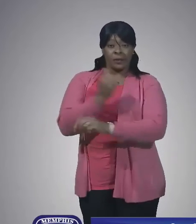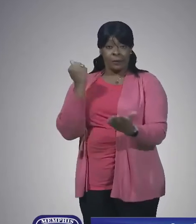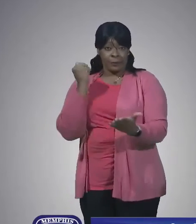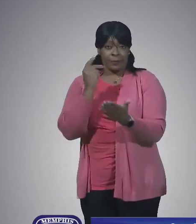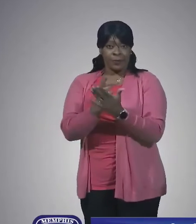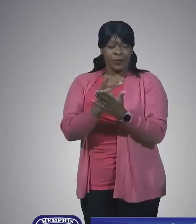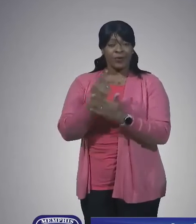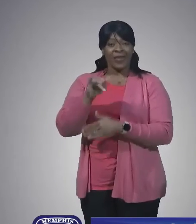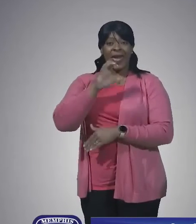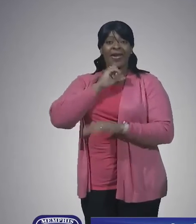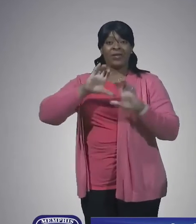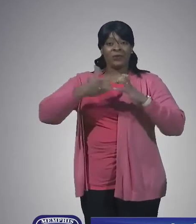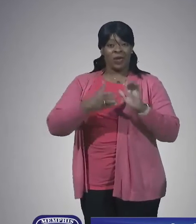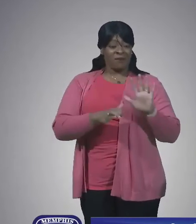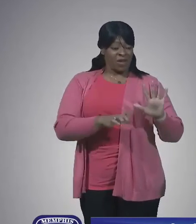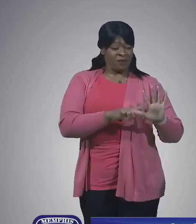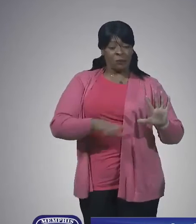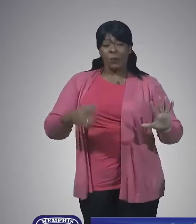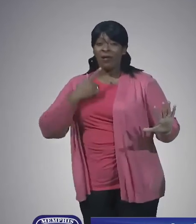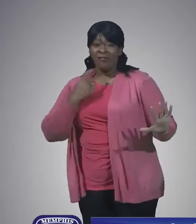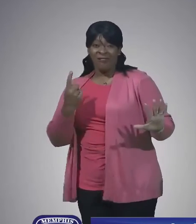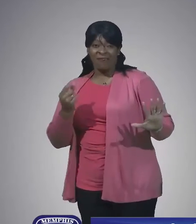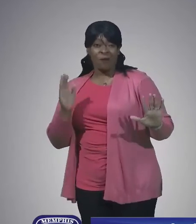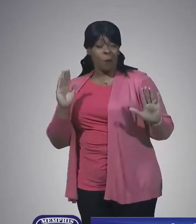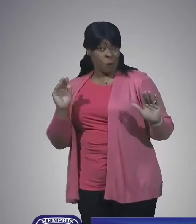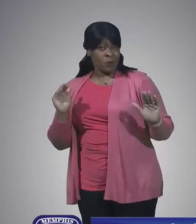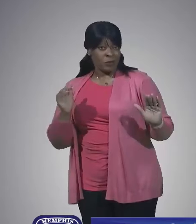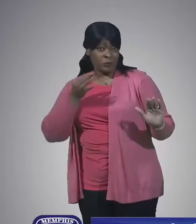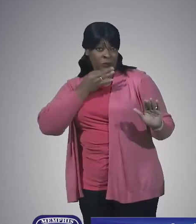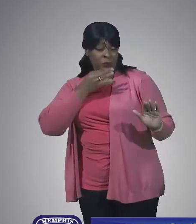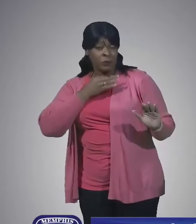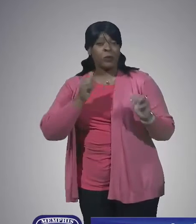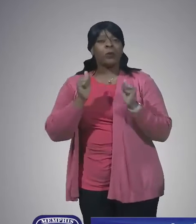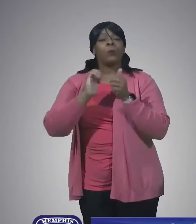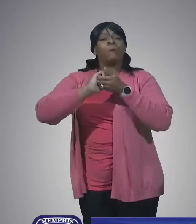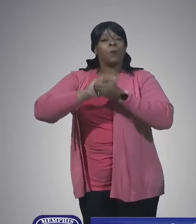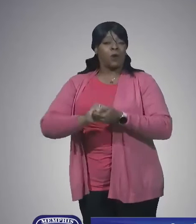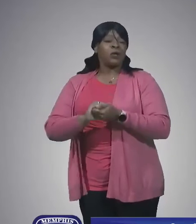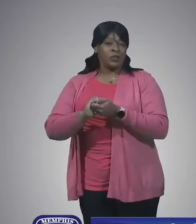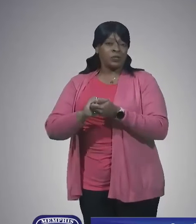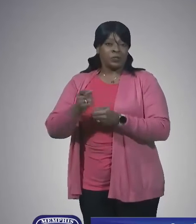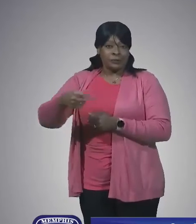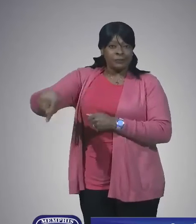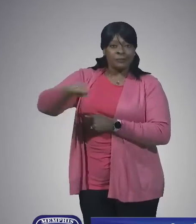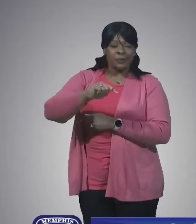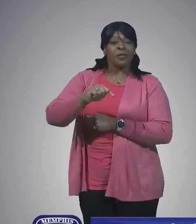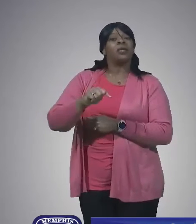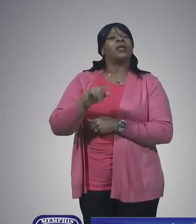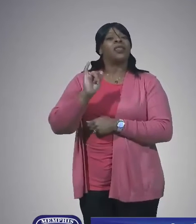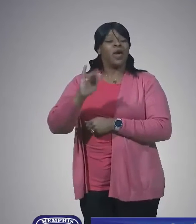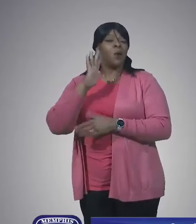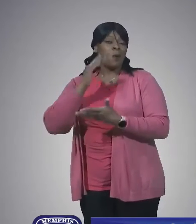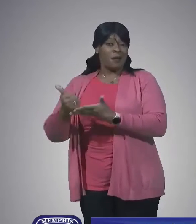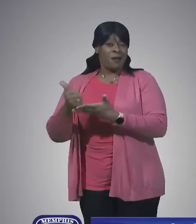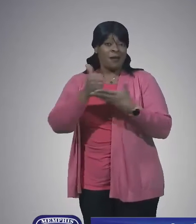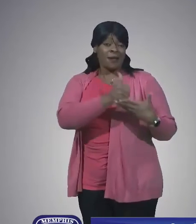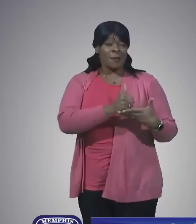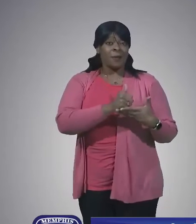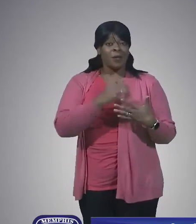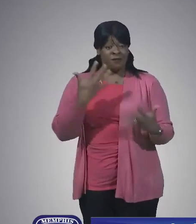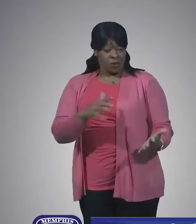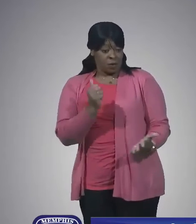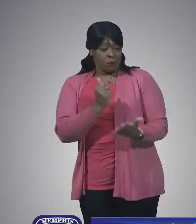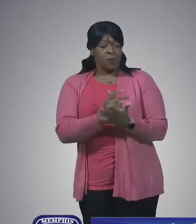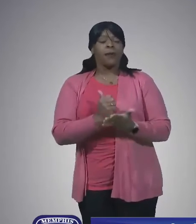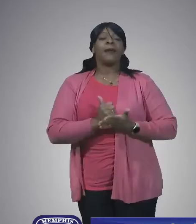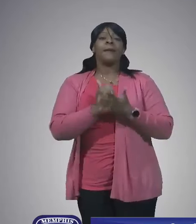for that age group 5 to 11 years old with our partners. And we know that that's going to help, once that's approved, that's